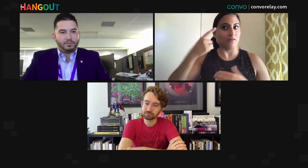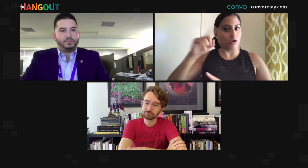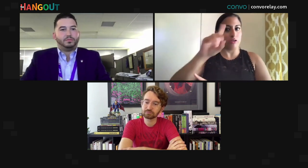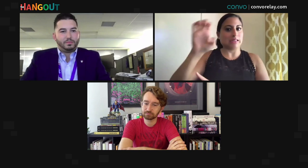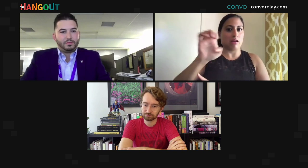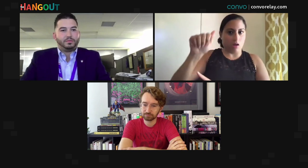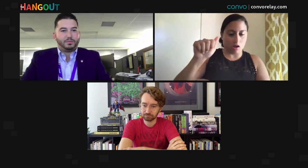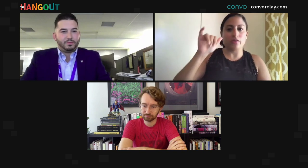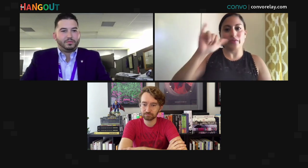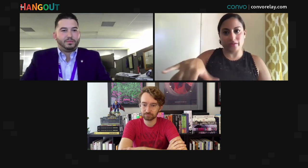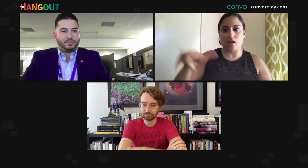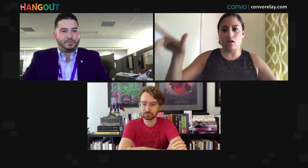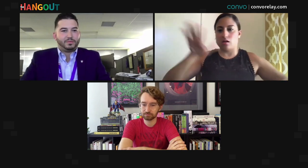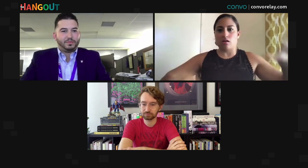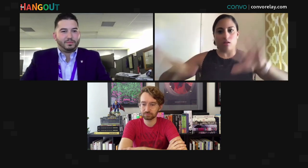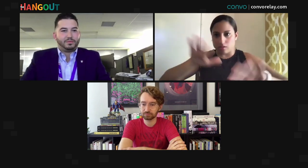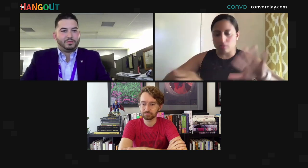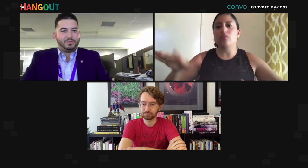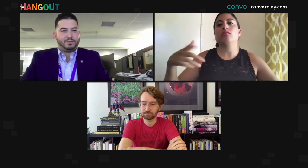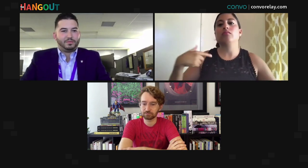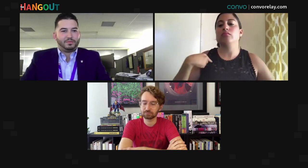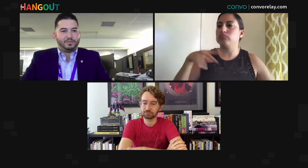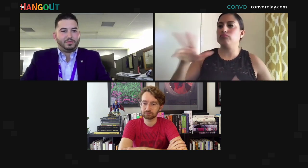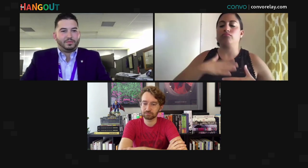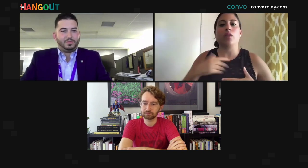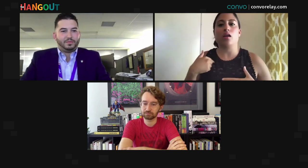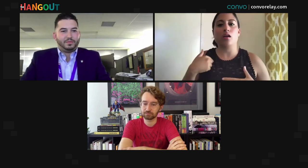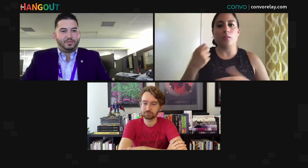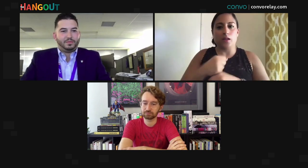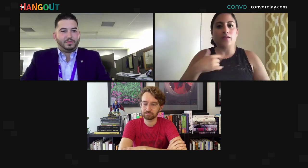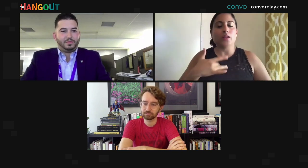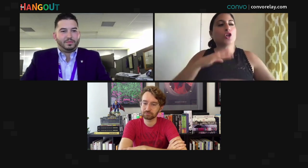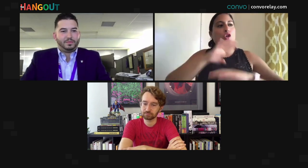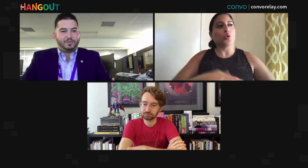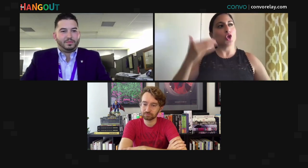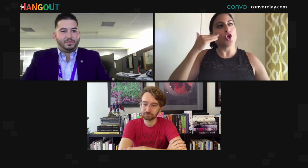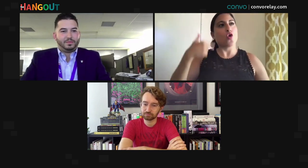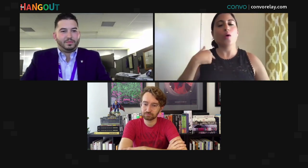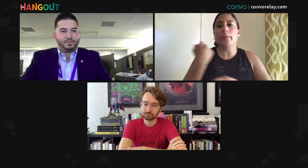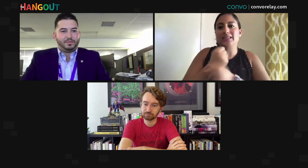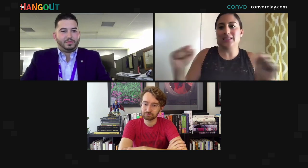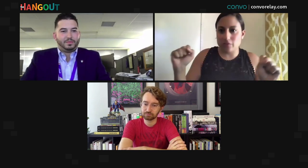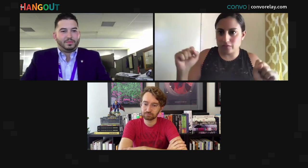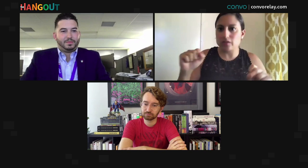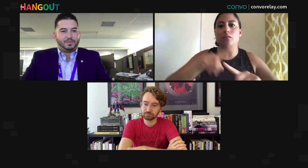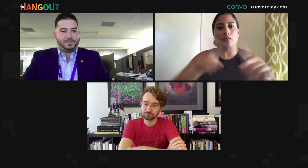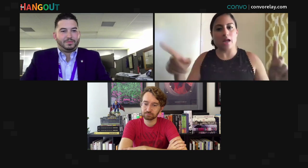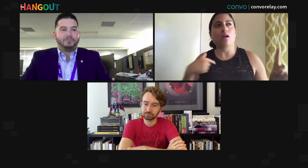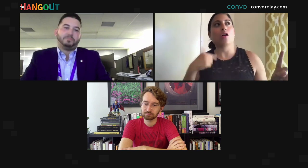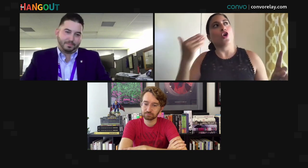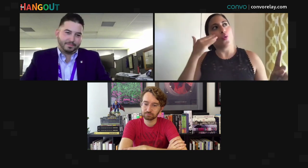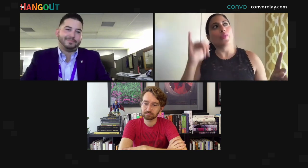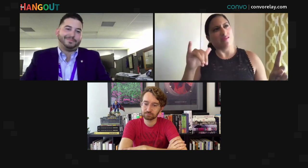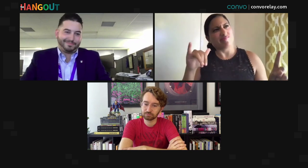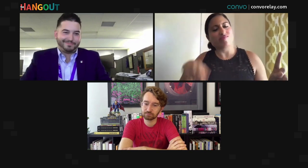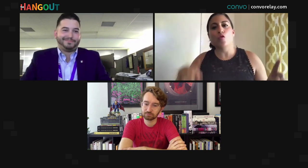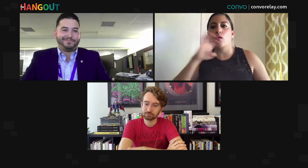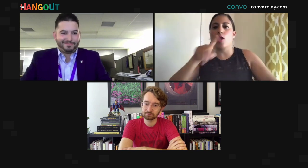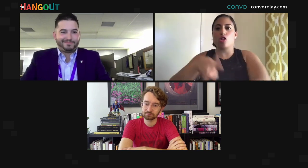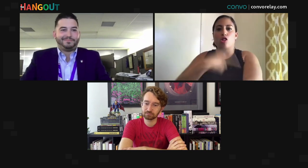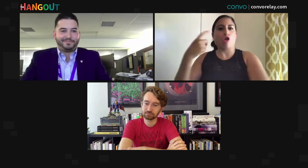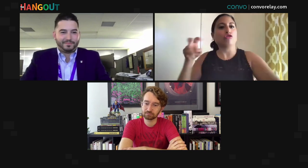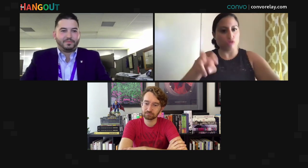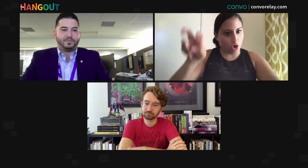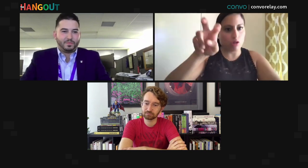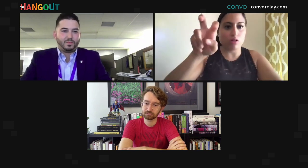in a lab. And this was the first time that they've had a deaf chemist at the DEA. So I knew I